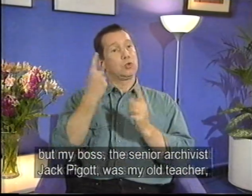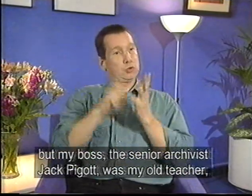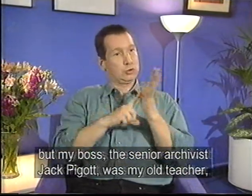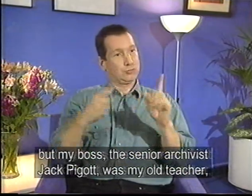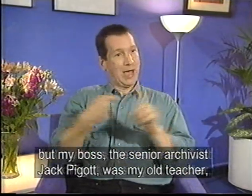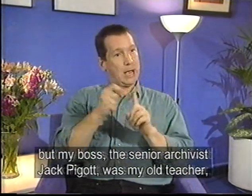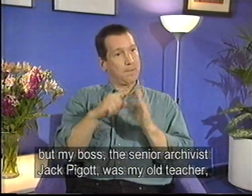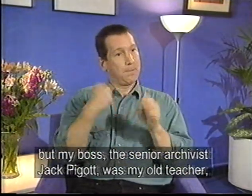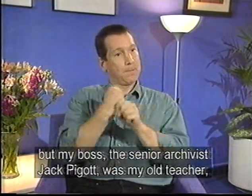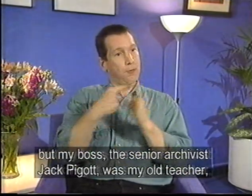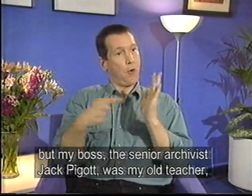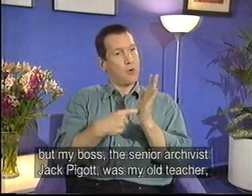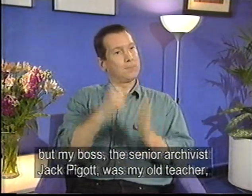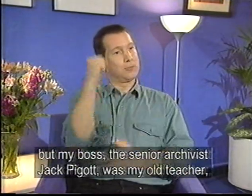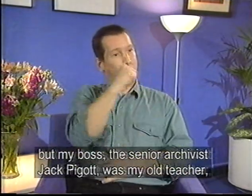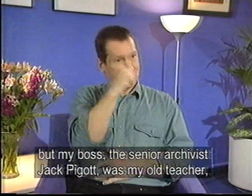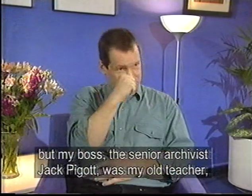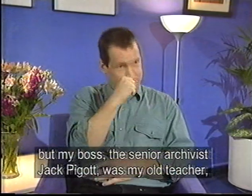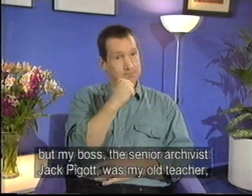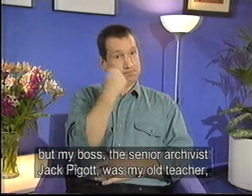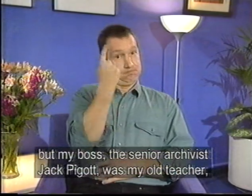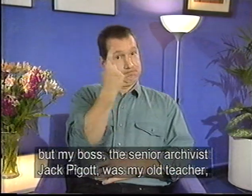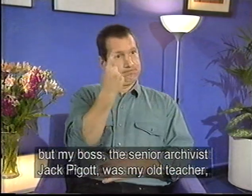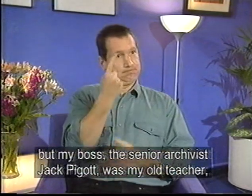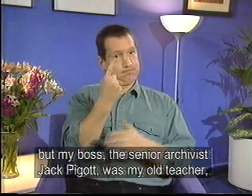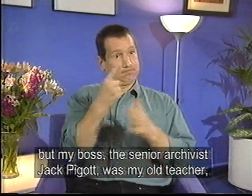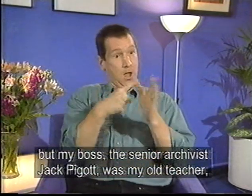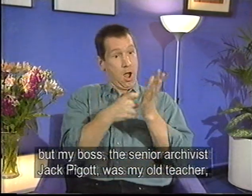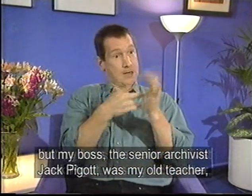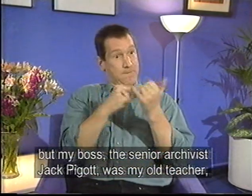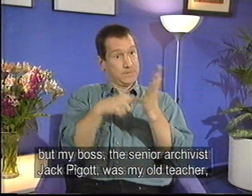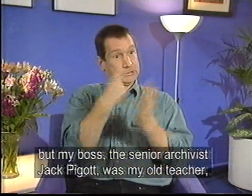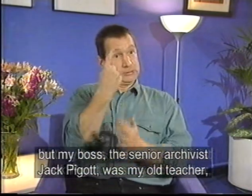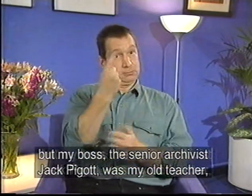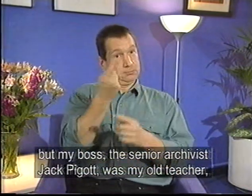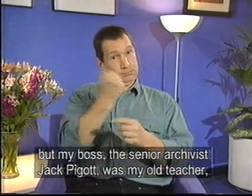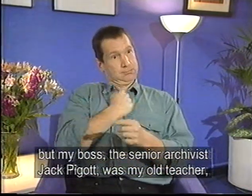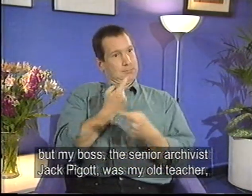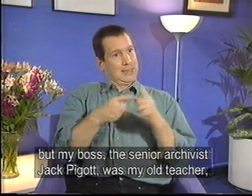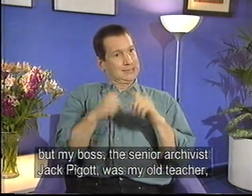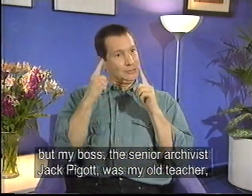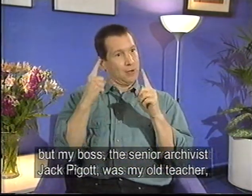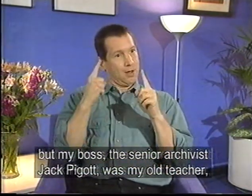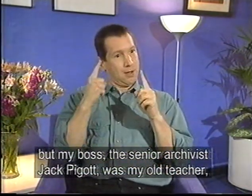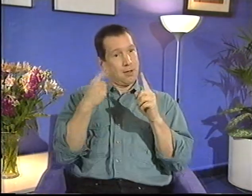my boss, the senior archivist, Jack Piggott, was my old teacher. And we both shared the